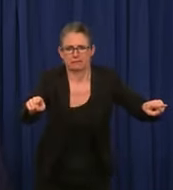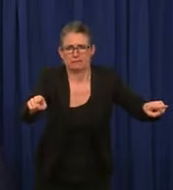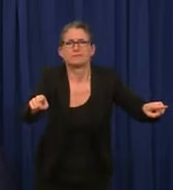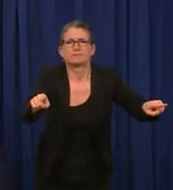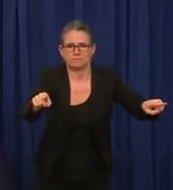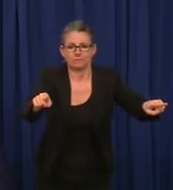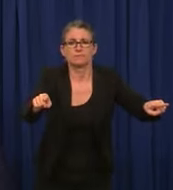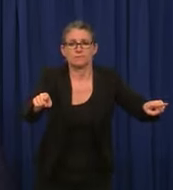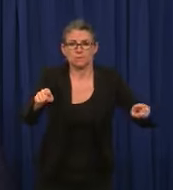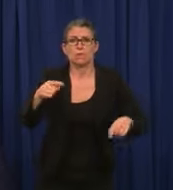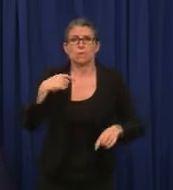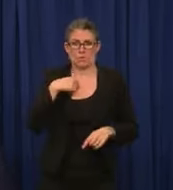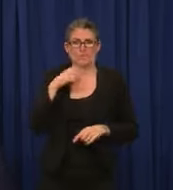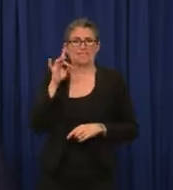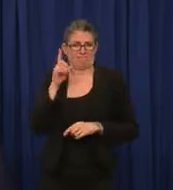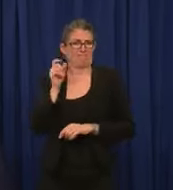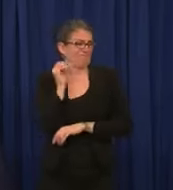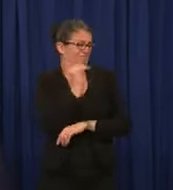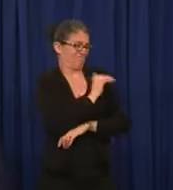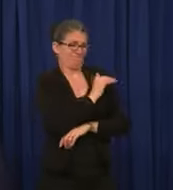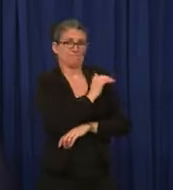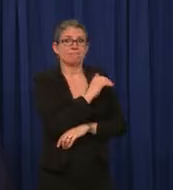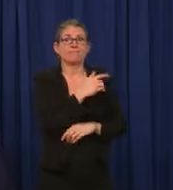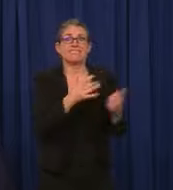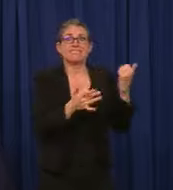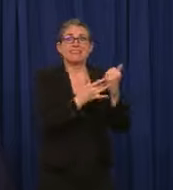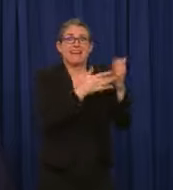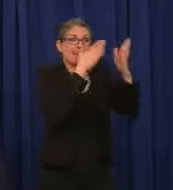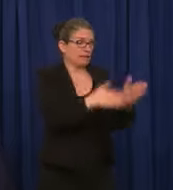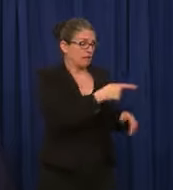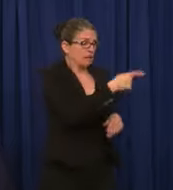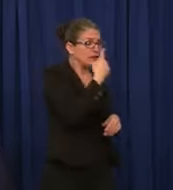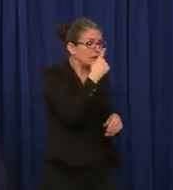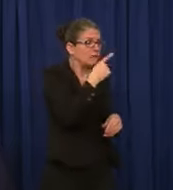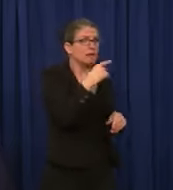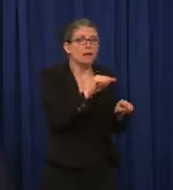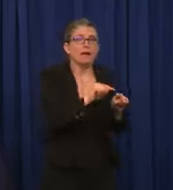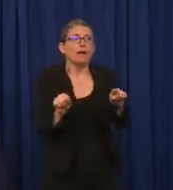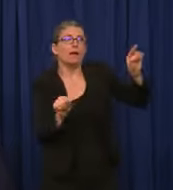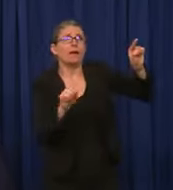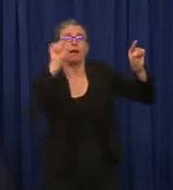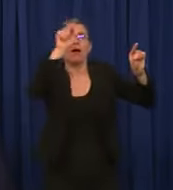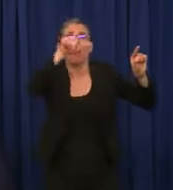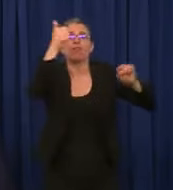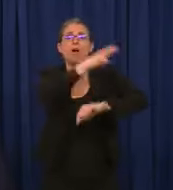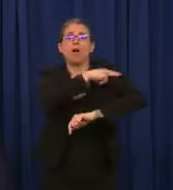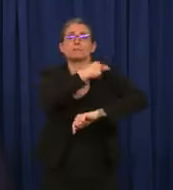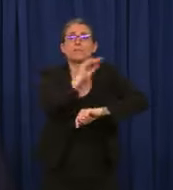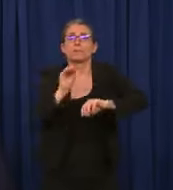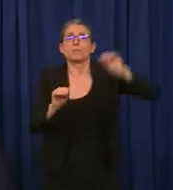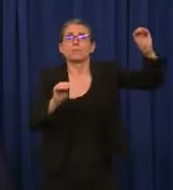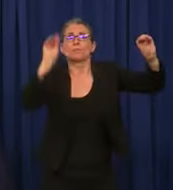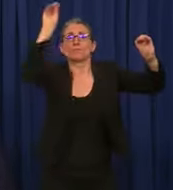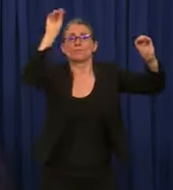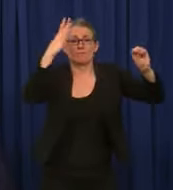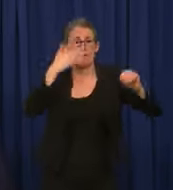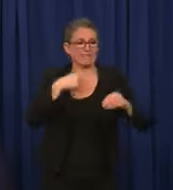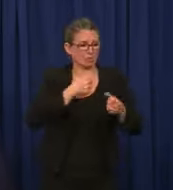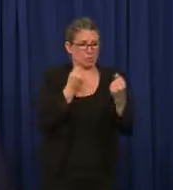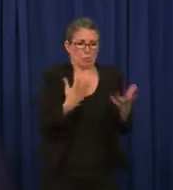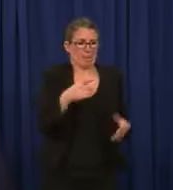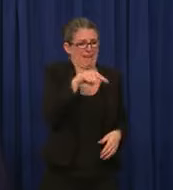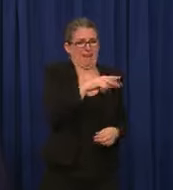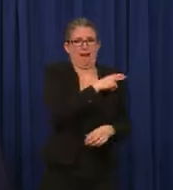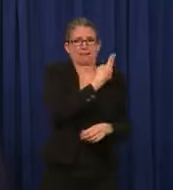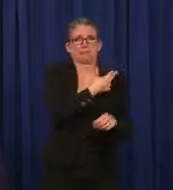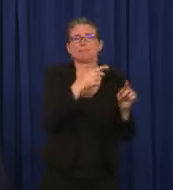to deploy to another part of the state. The same goes with folks whose licenses have been recently expired. If that